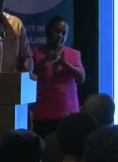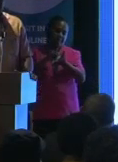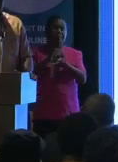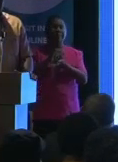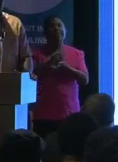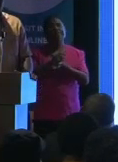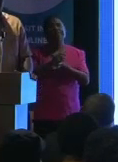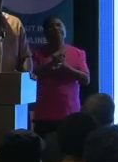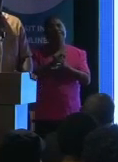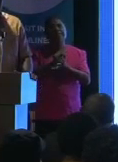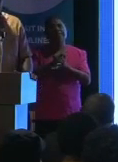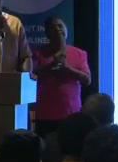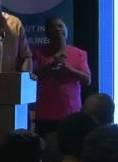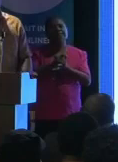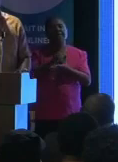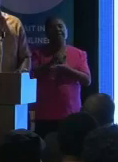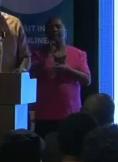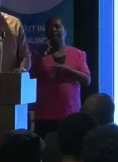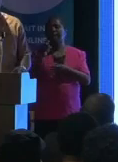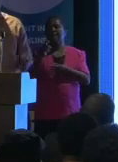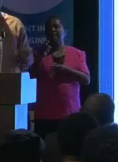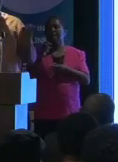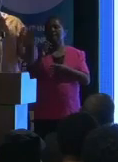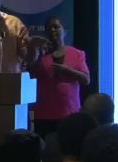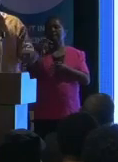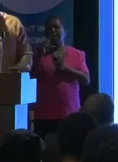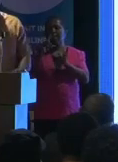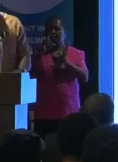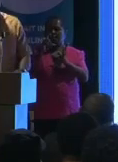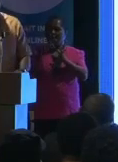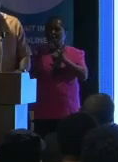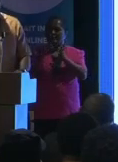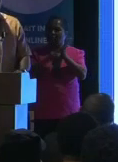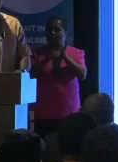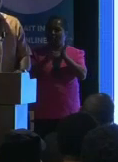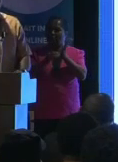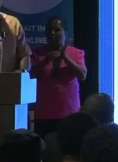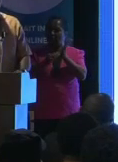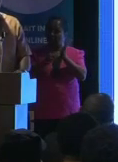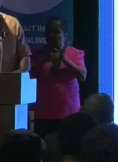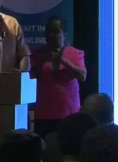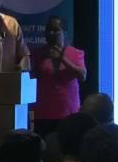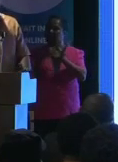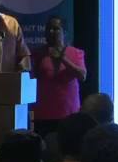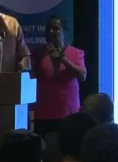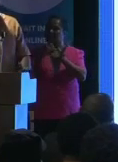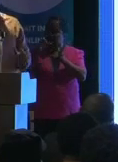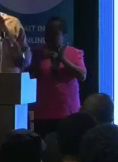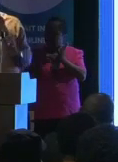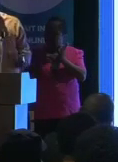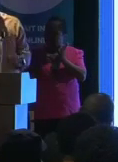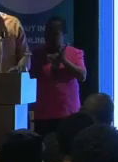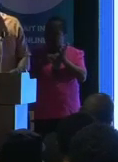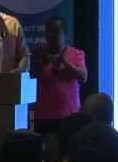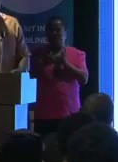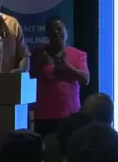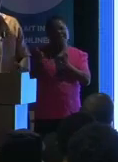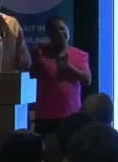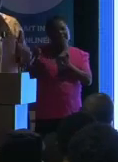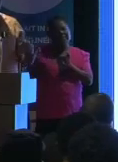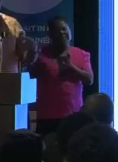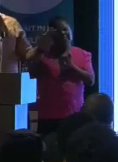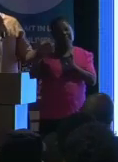mandatory. As long if it's a contract, then we have a certain date. But if it's just a formal